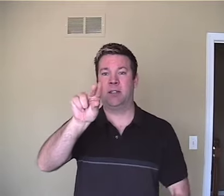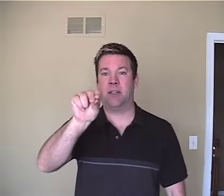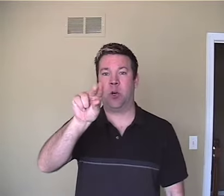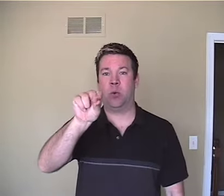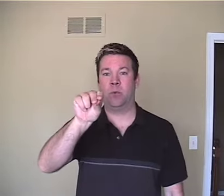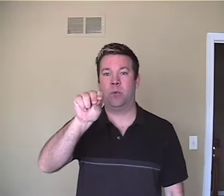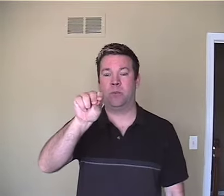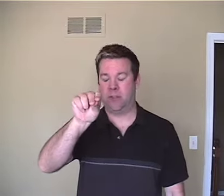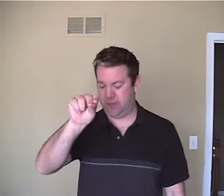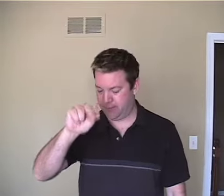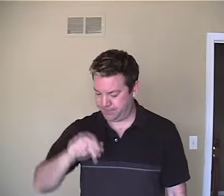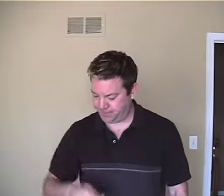No.